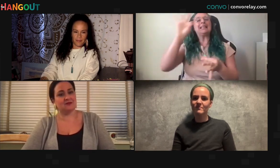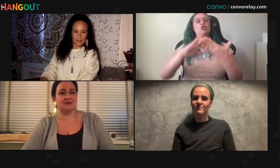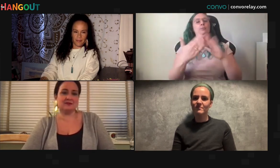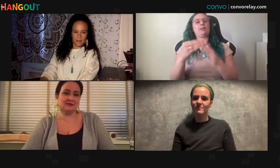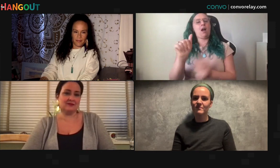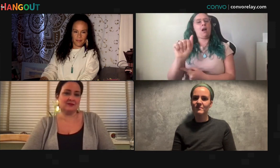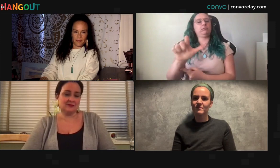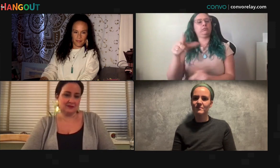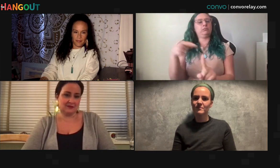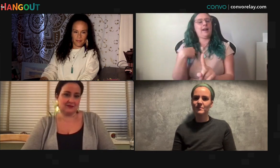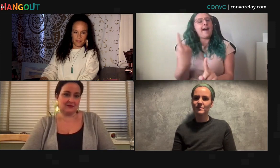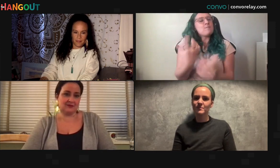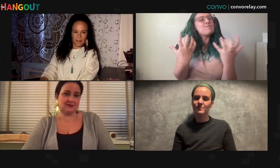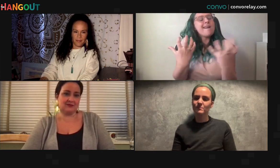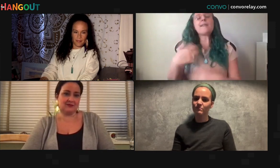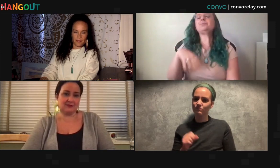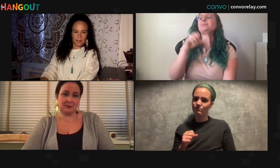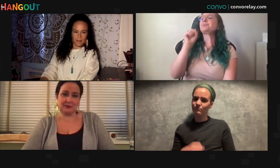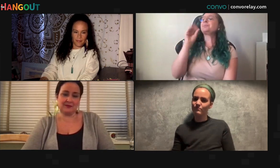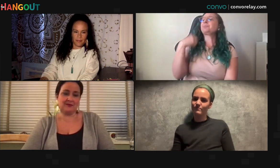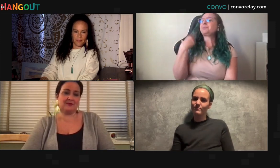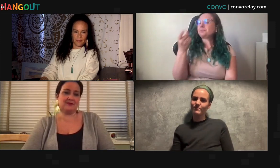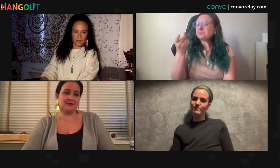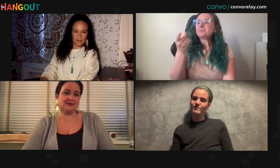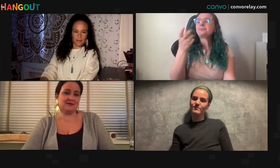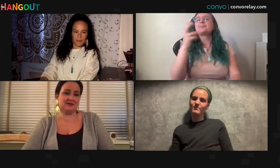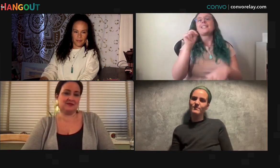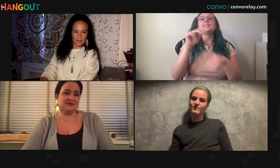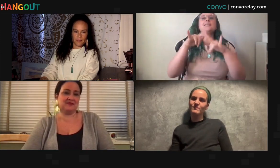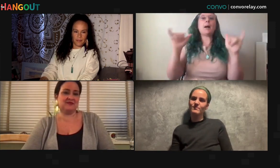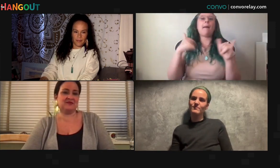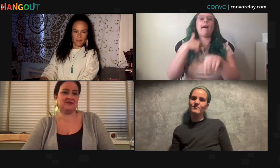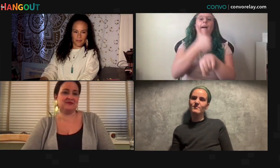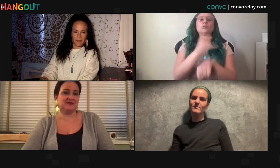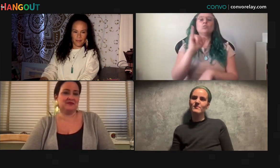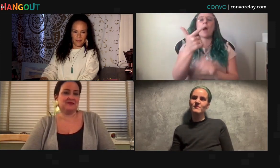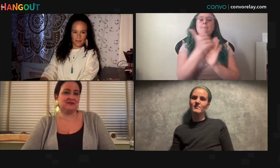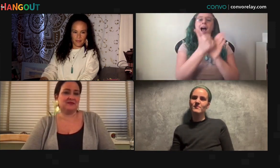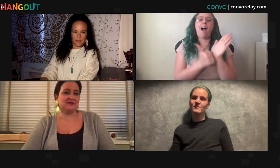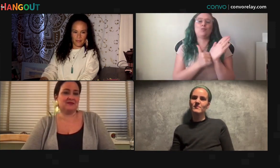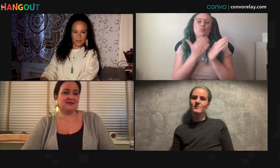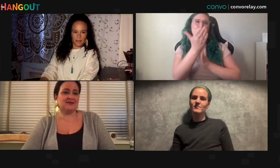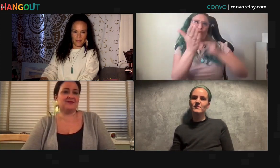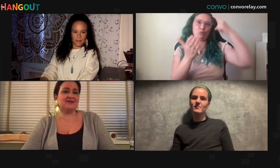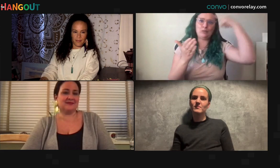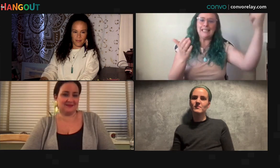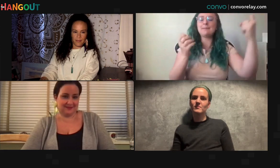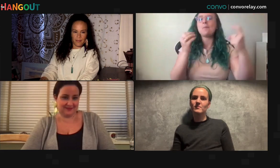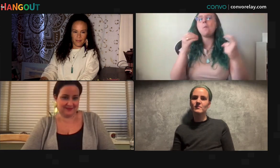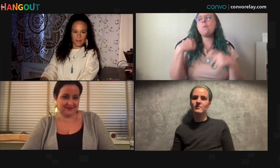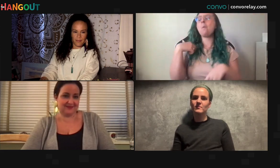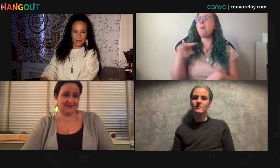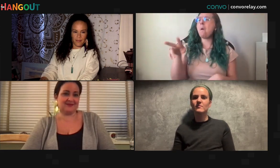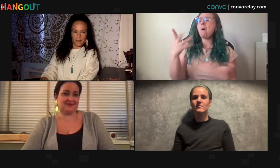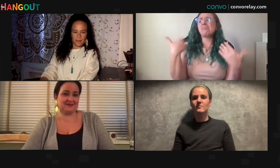about, and I always wanted to have a spiritual community in ASL. So I set up an Instagram